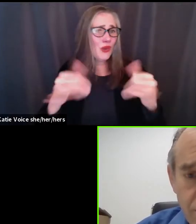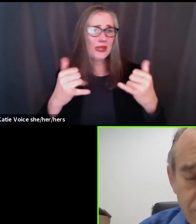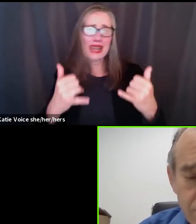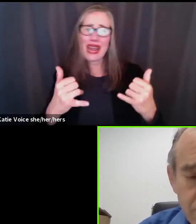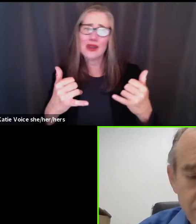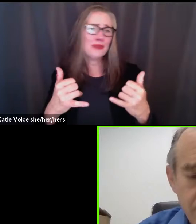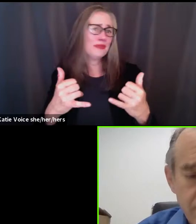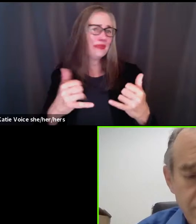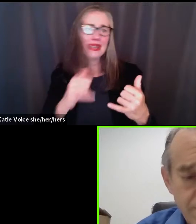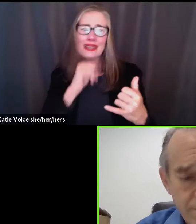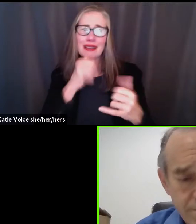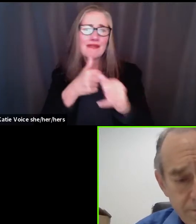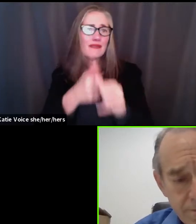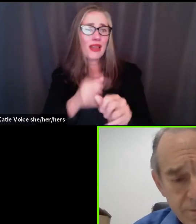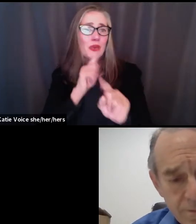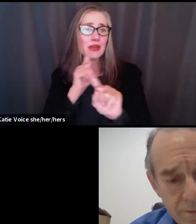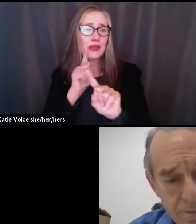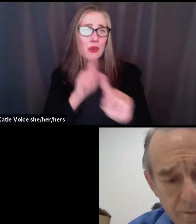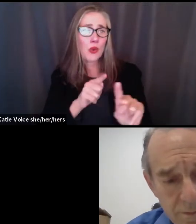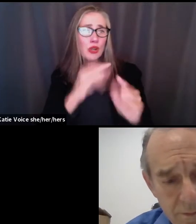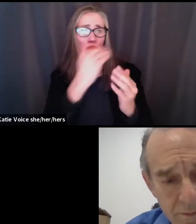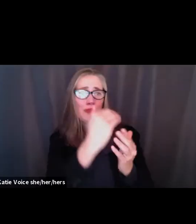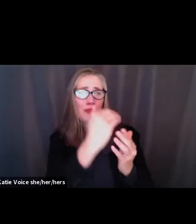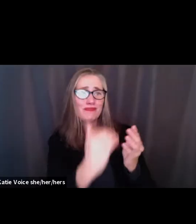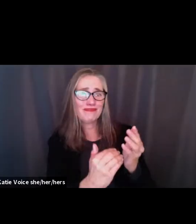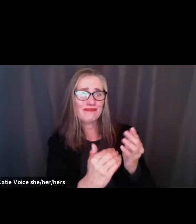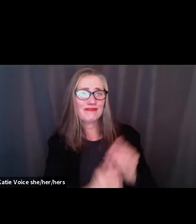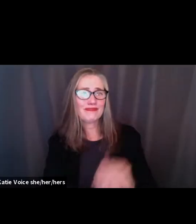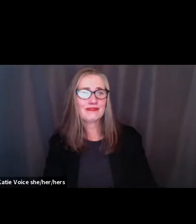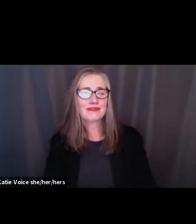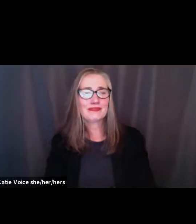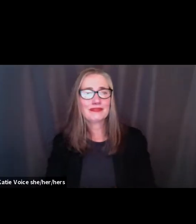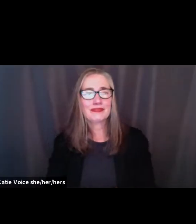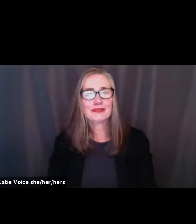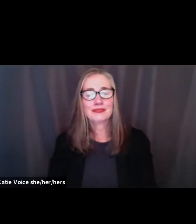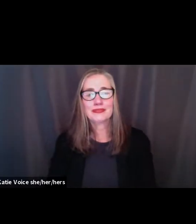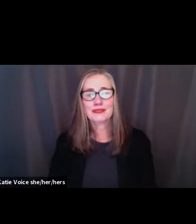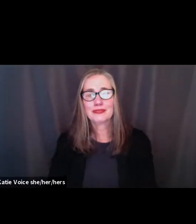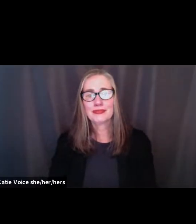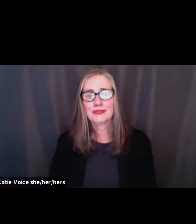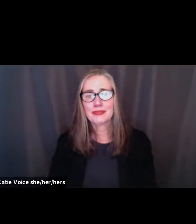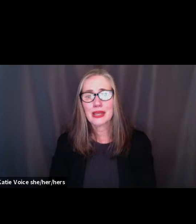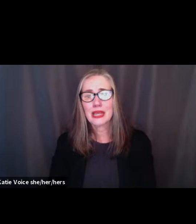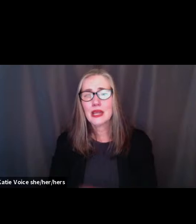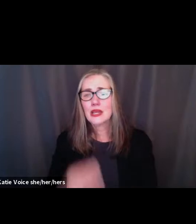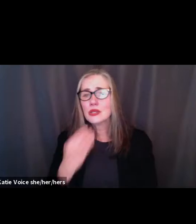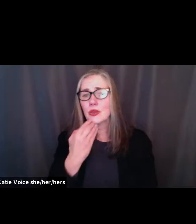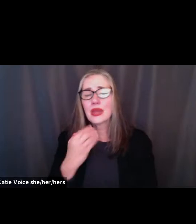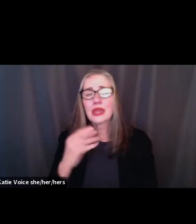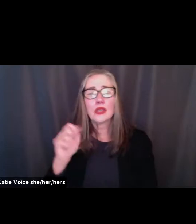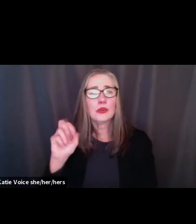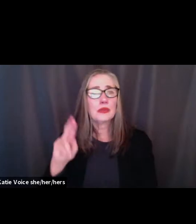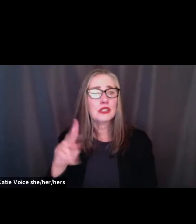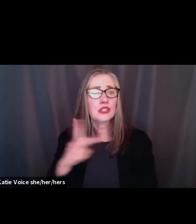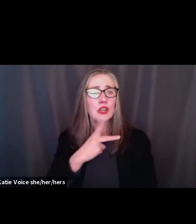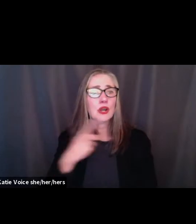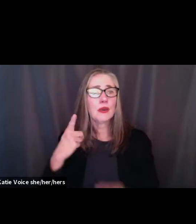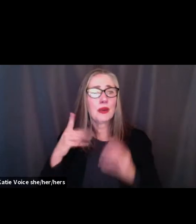out of order. All right, thank you, Mr. Parliamentarian. We are